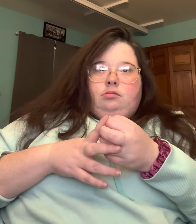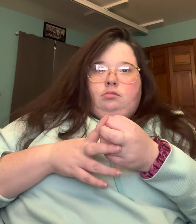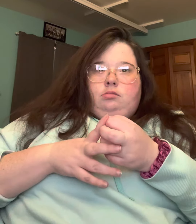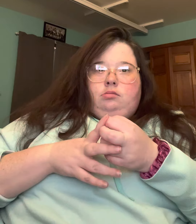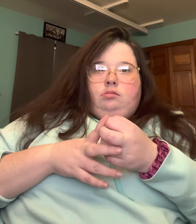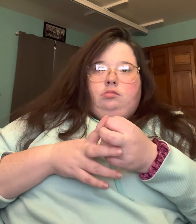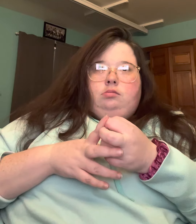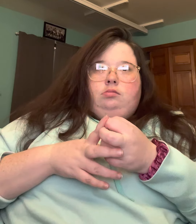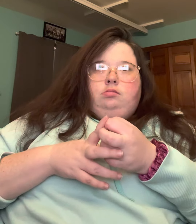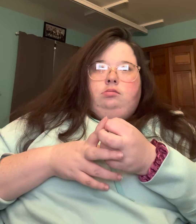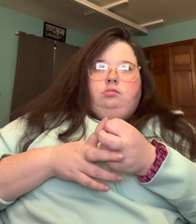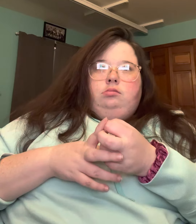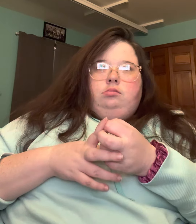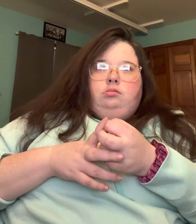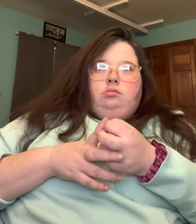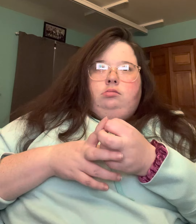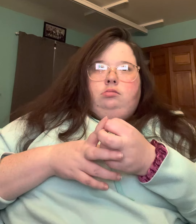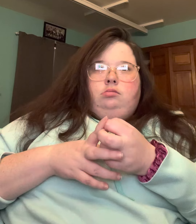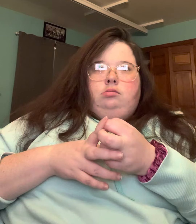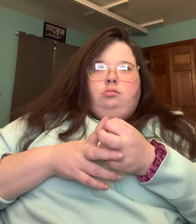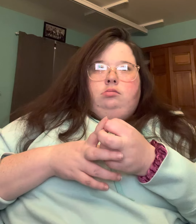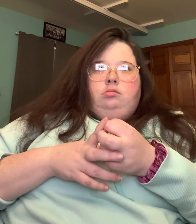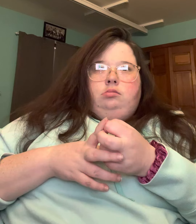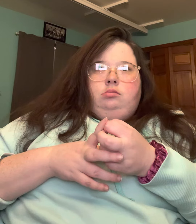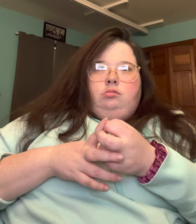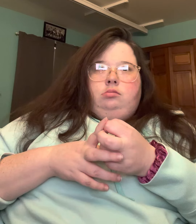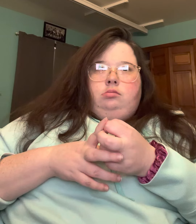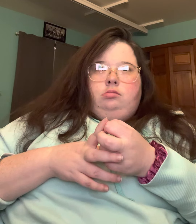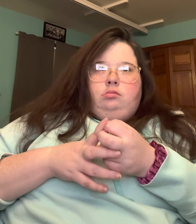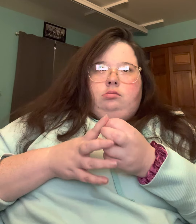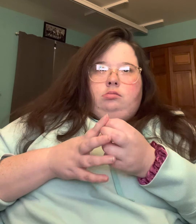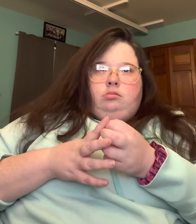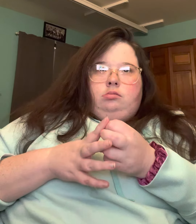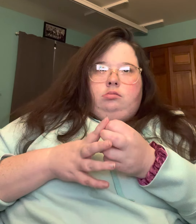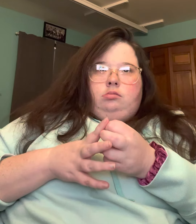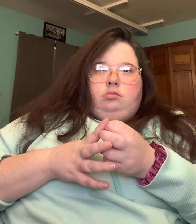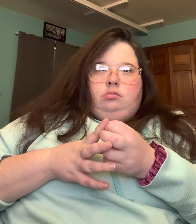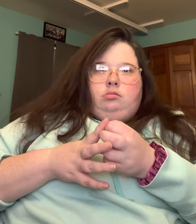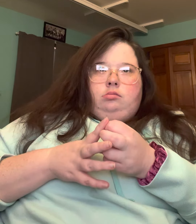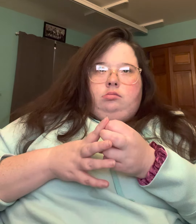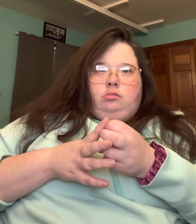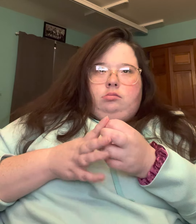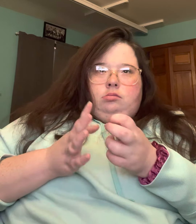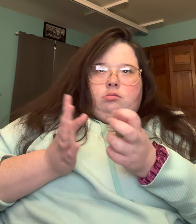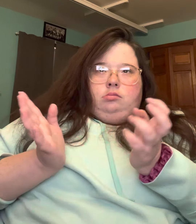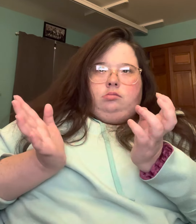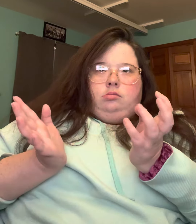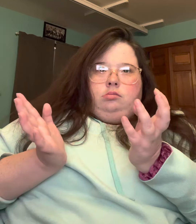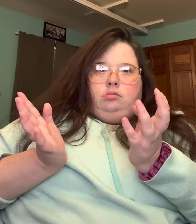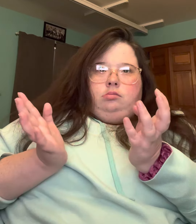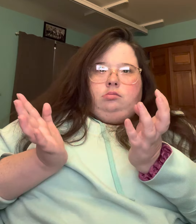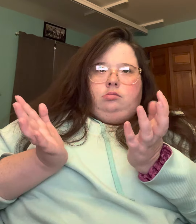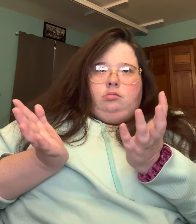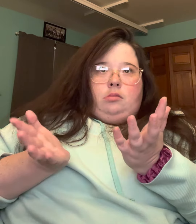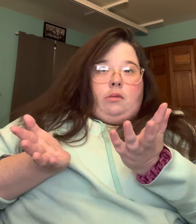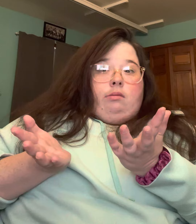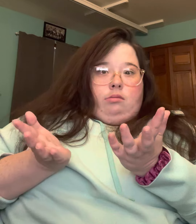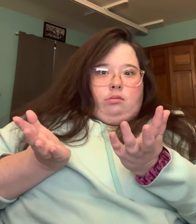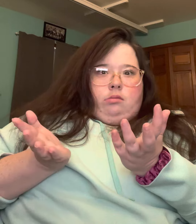Remember that if you are asking a question, you want to lean forward, your eyebrows should come down since you are expecting an actual response.